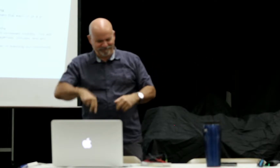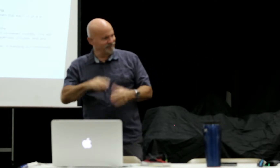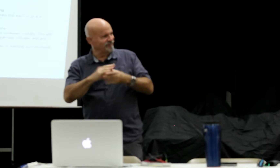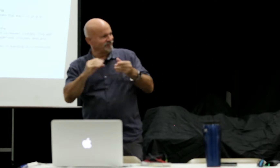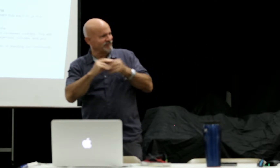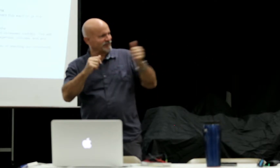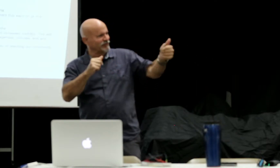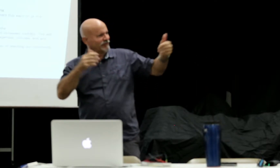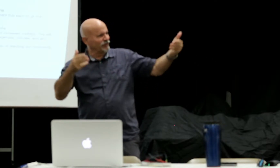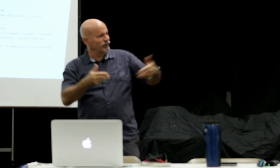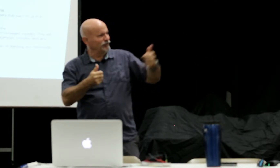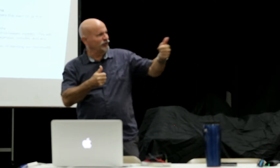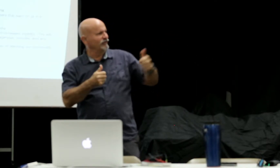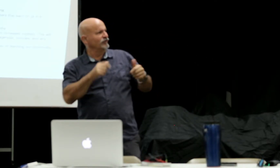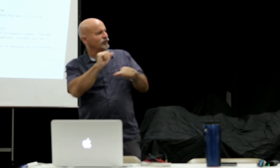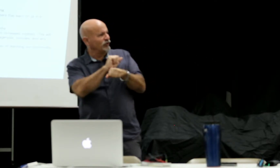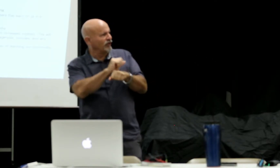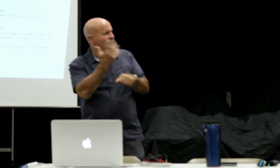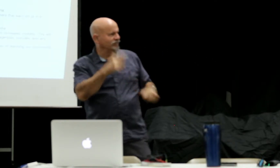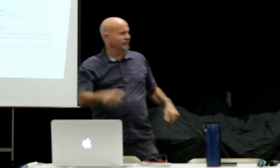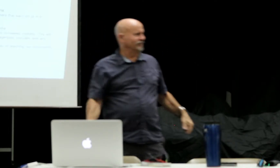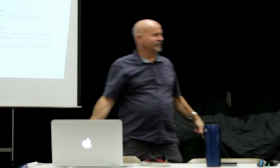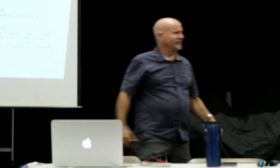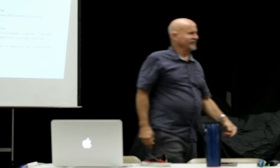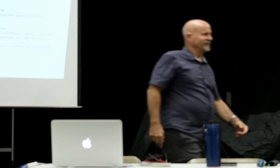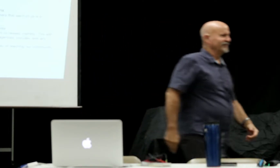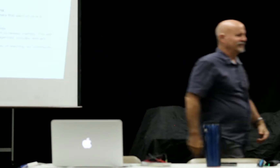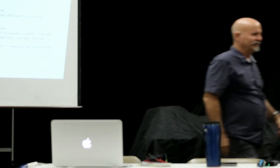go ahead and get up here and introduce yourself? Okay.